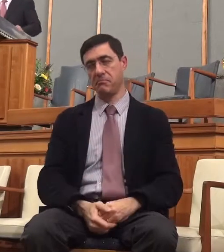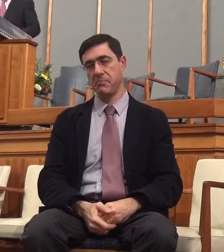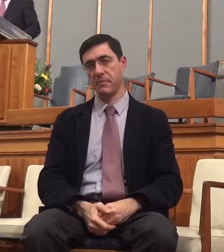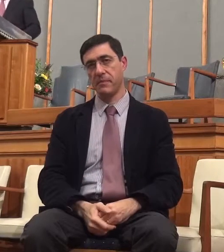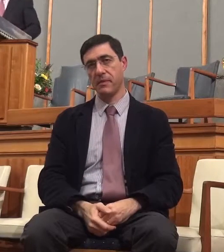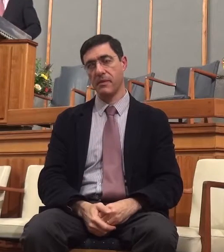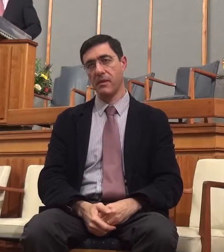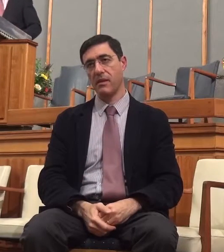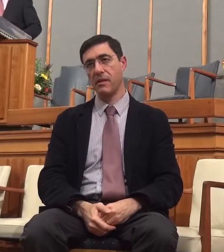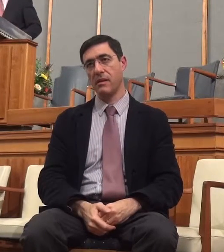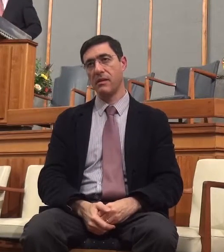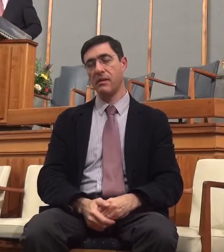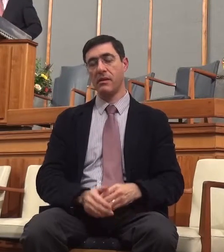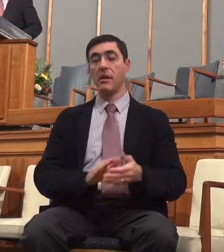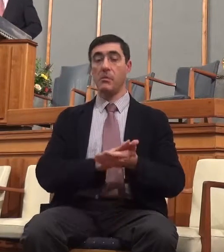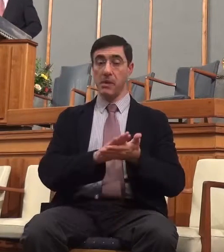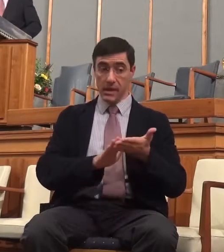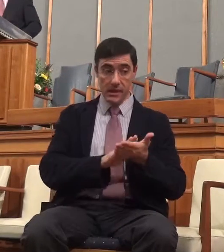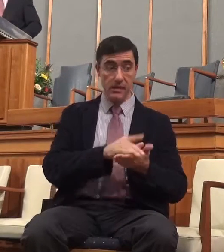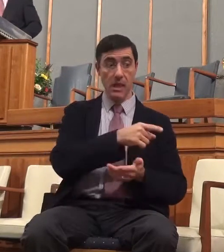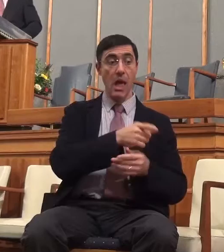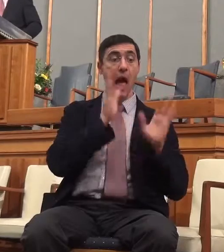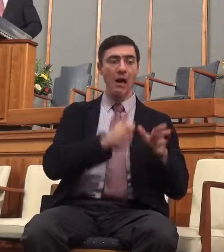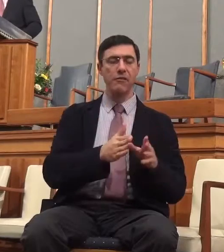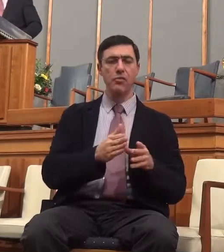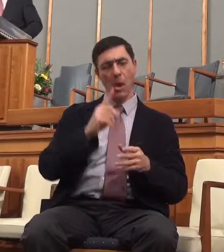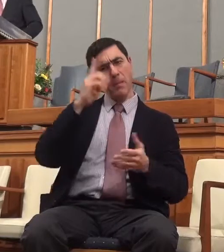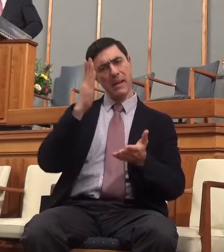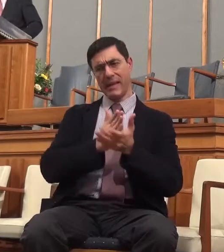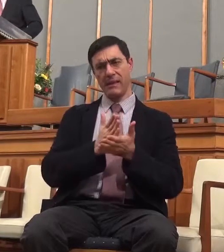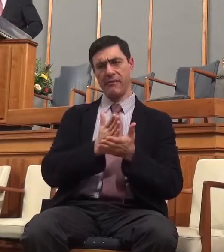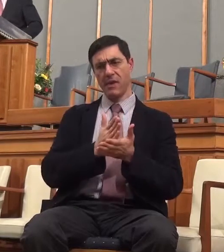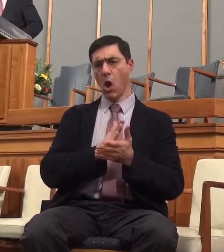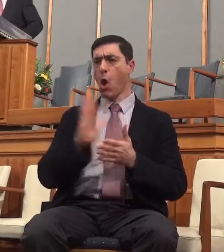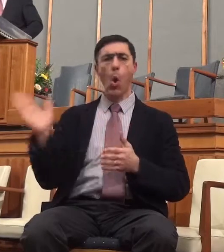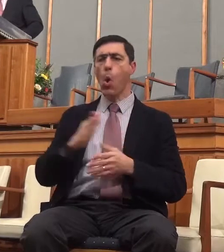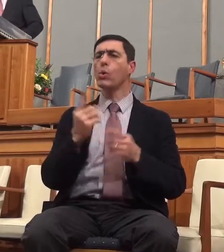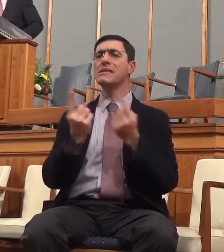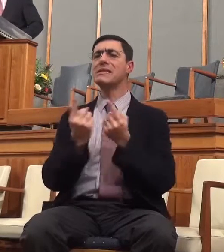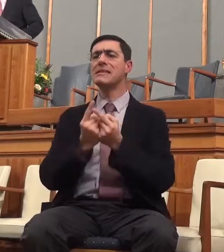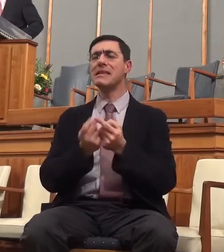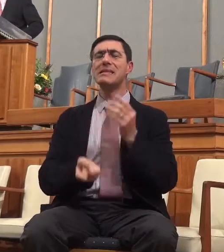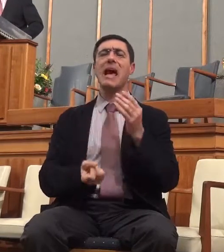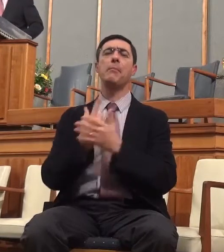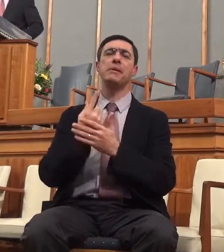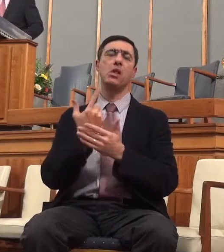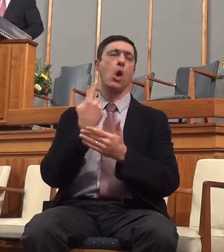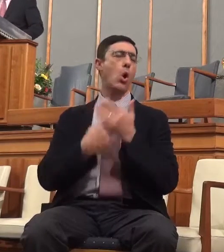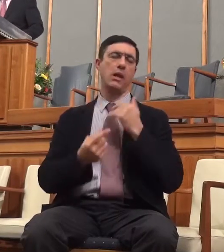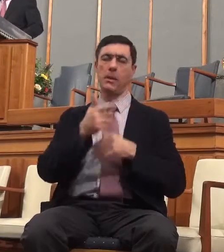design are not really design at all, but somehow, pure chance. That takes a lot of